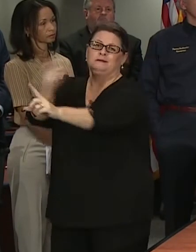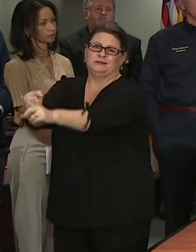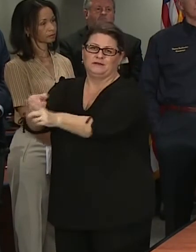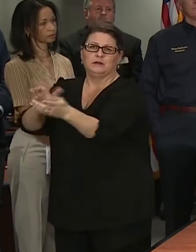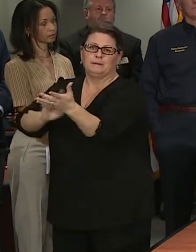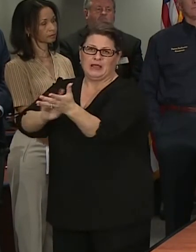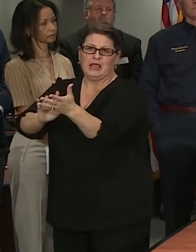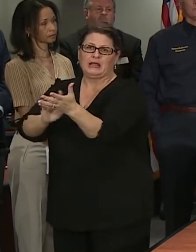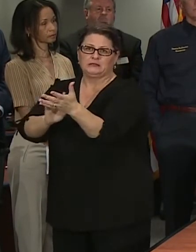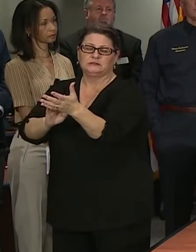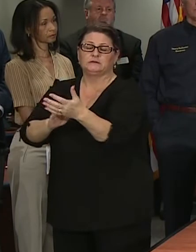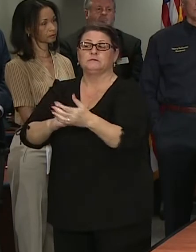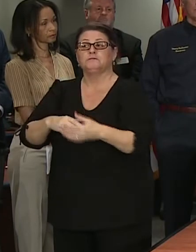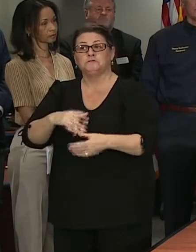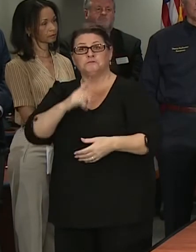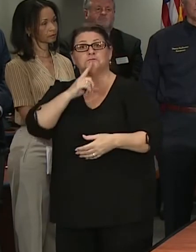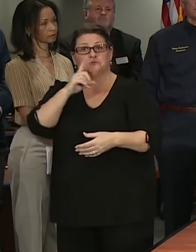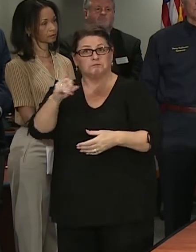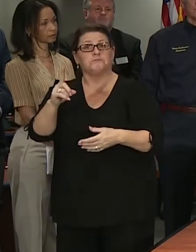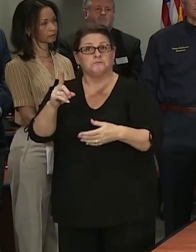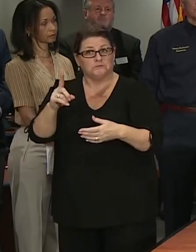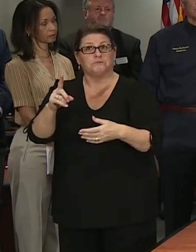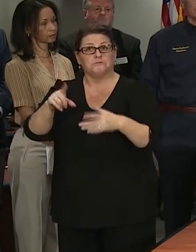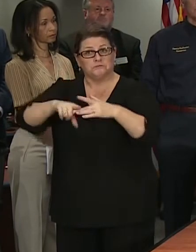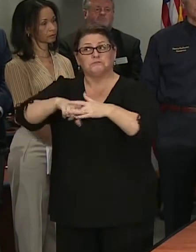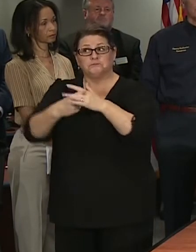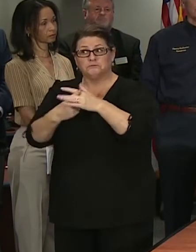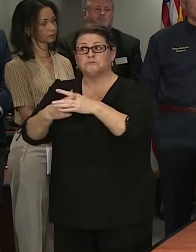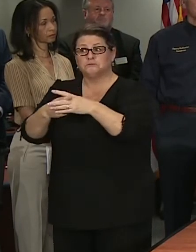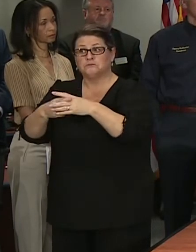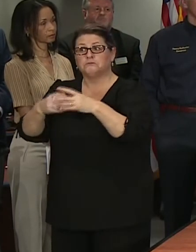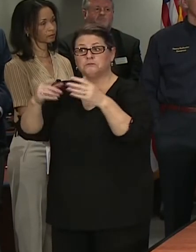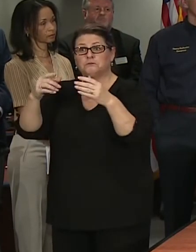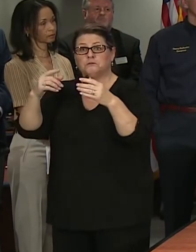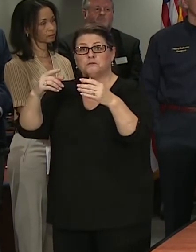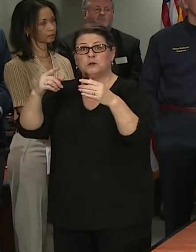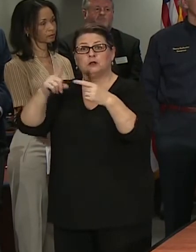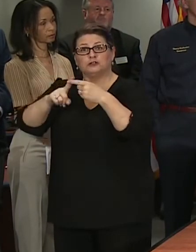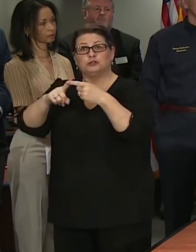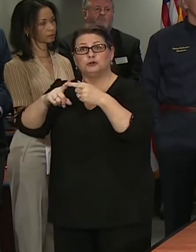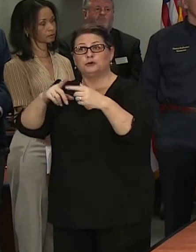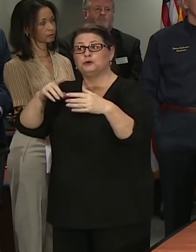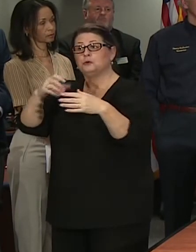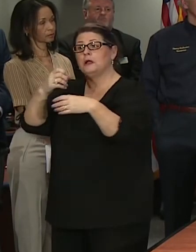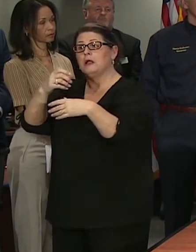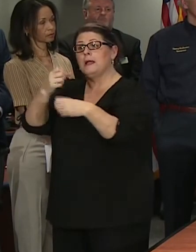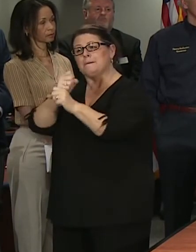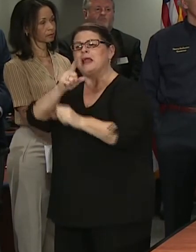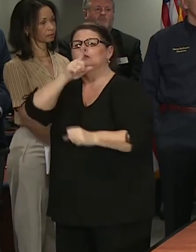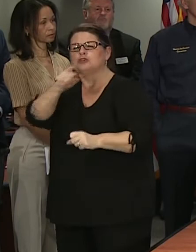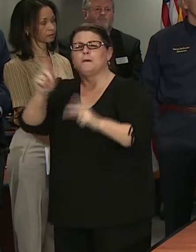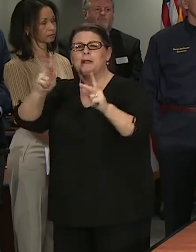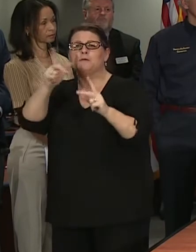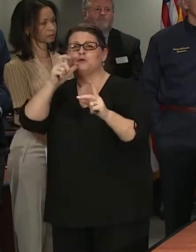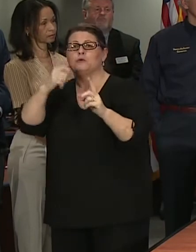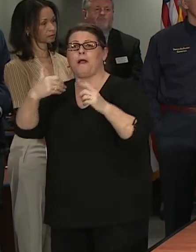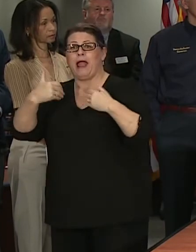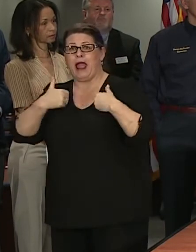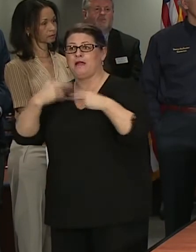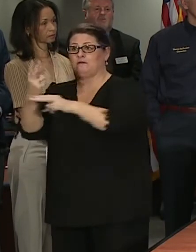use of telemedicine to treat individuals with opioid use disorder with medication-assisted